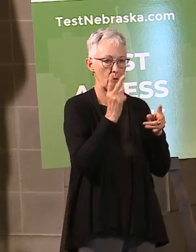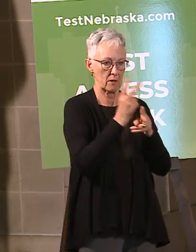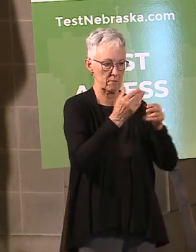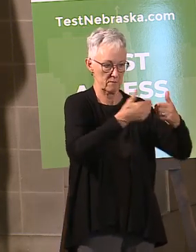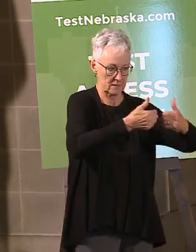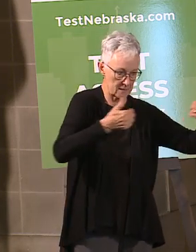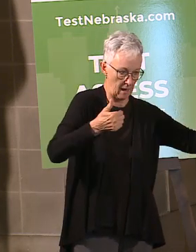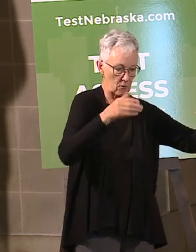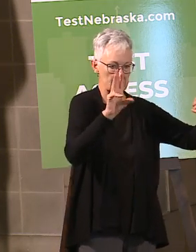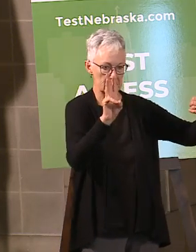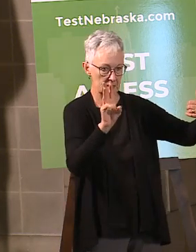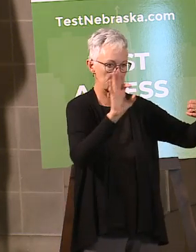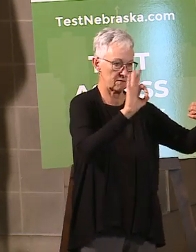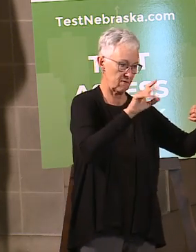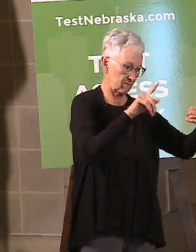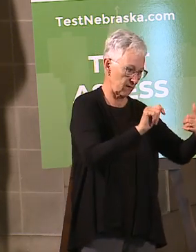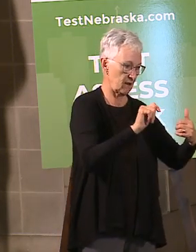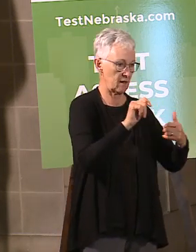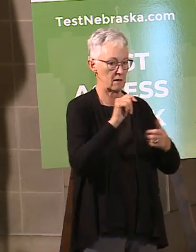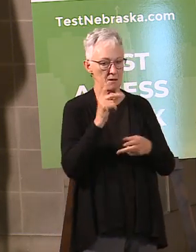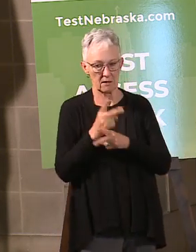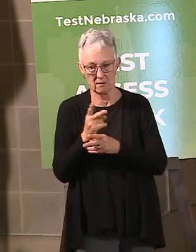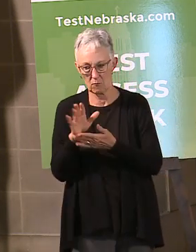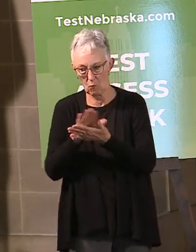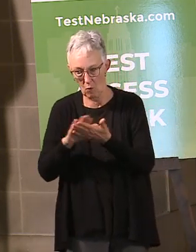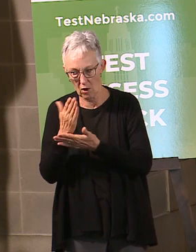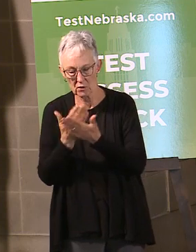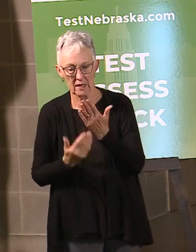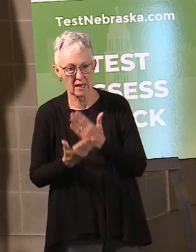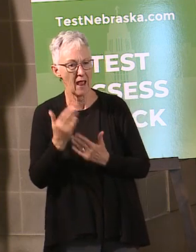practice those types of social distancing guidelines, so physical distancing.